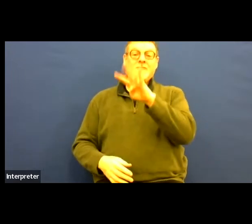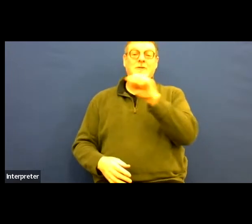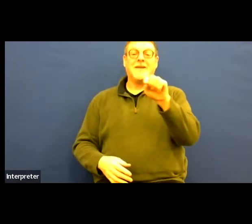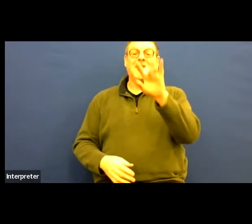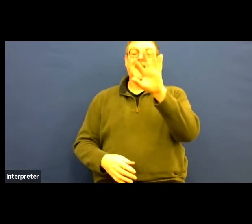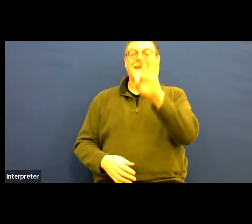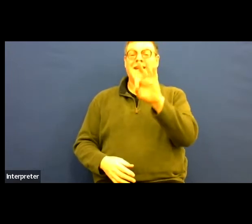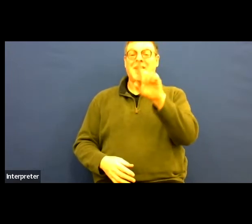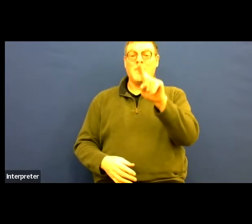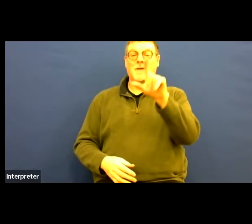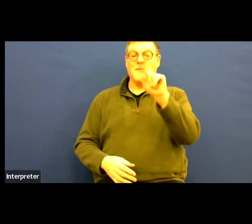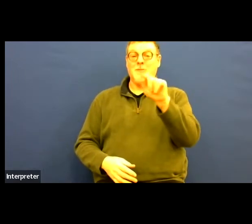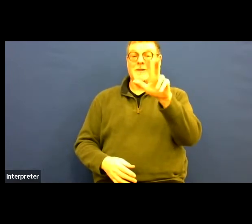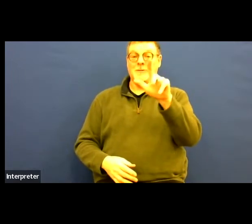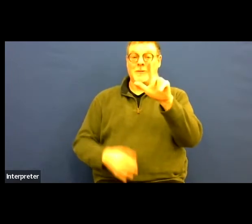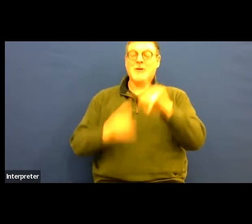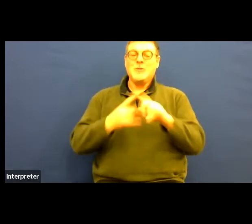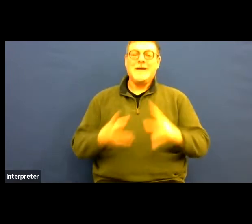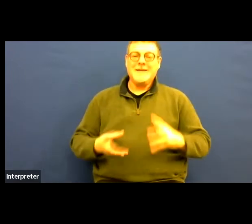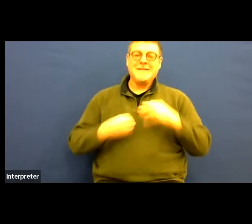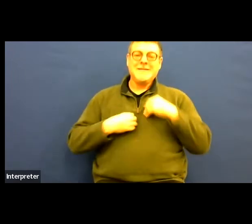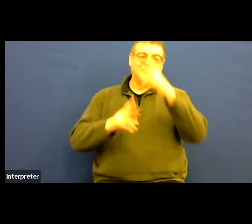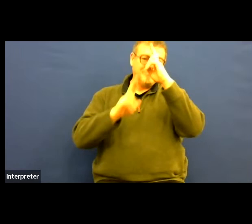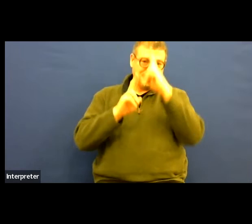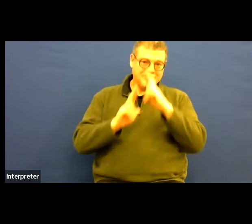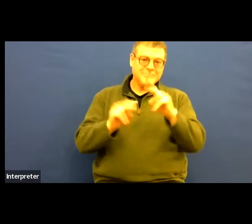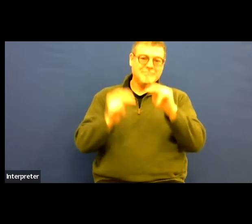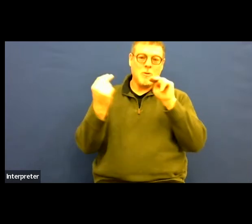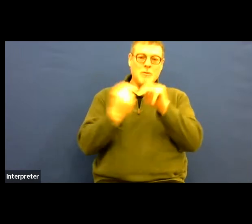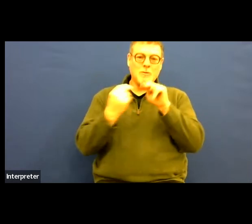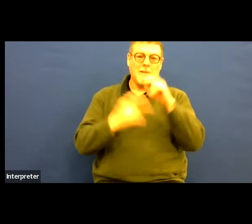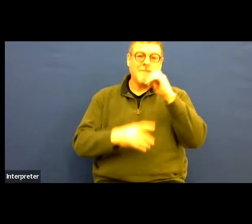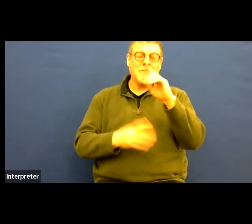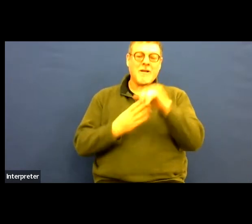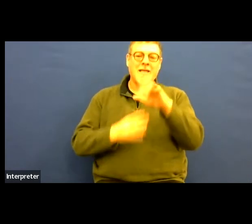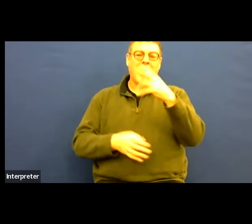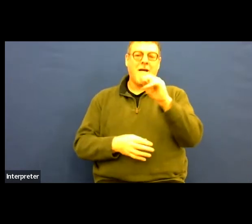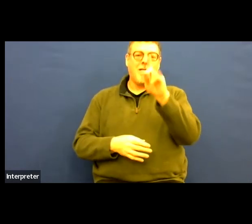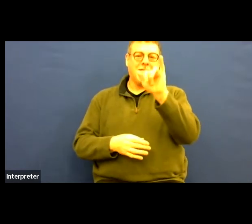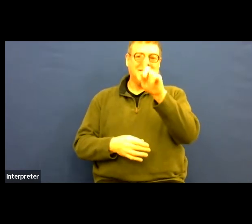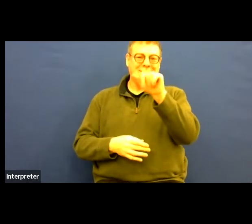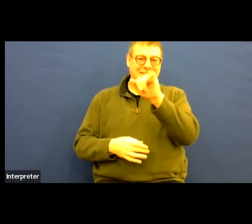4-91, 2023 to accept the dedication of roadways for Howlett Acres